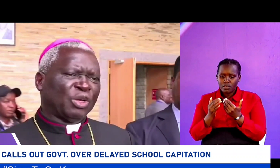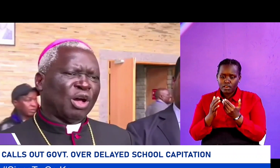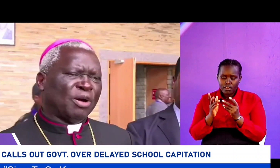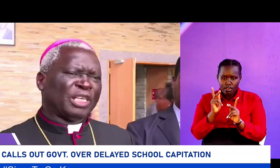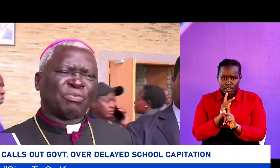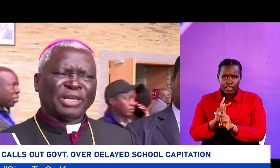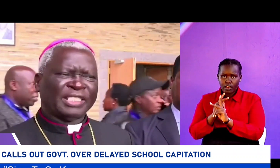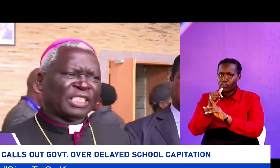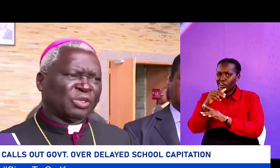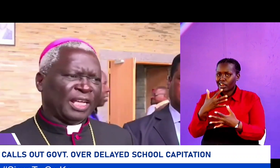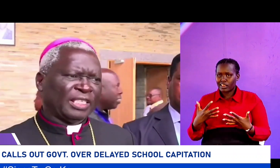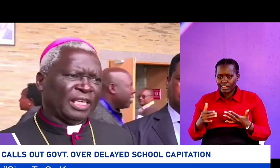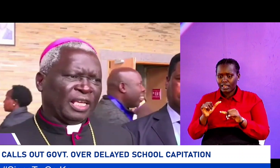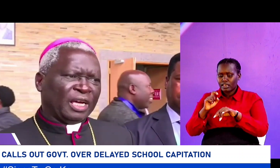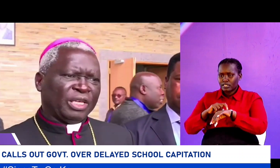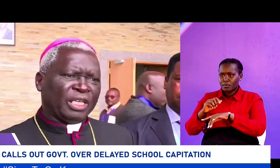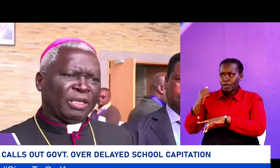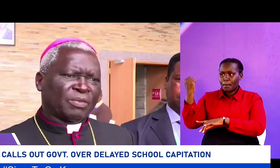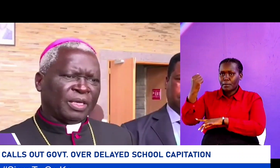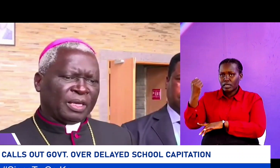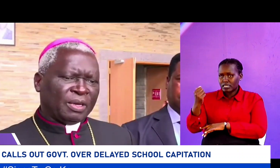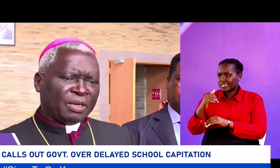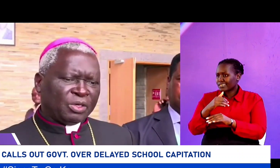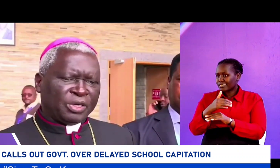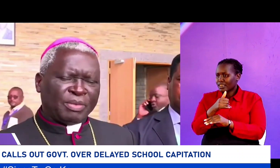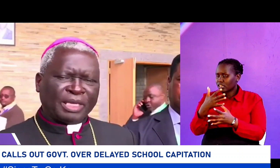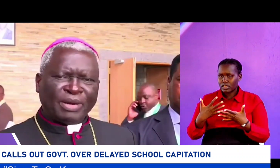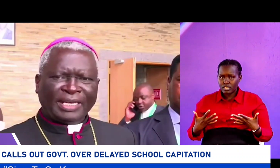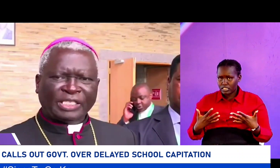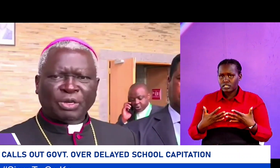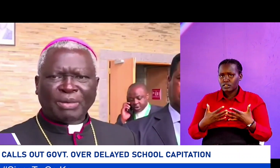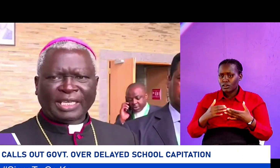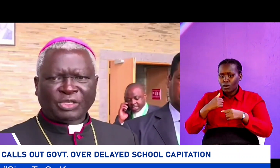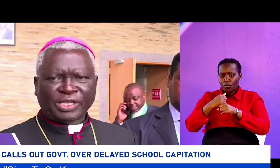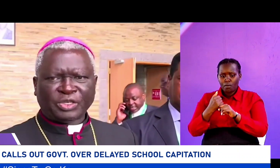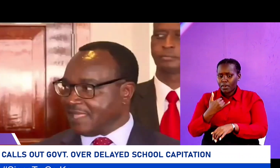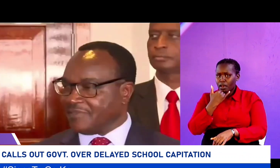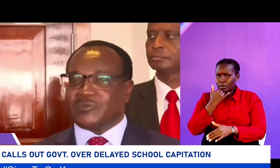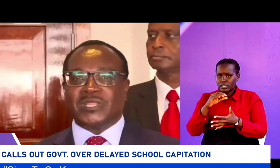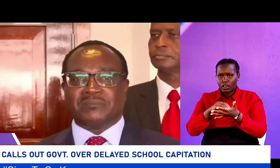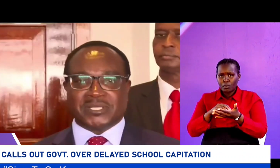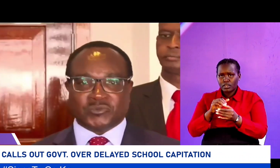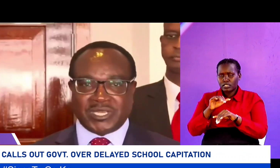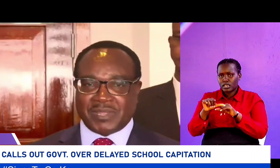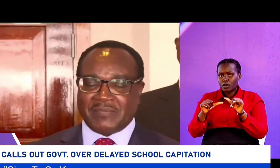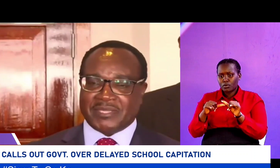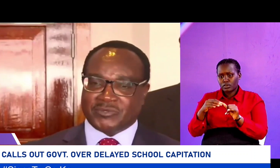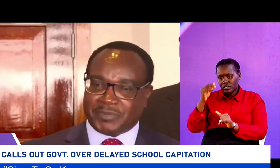we go about in politics and so such, we don't make blunders on matters education. Then we'll persuade Parliament, we'll